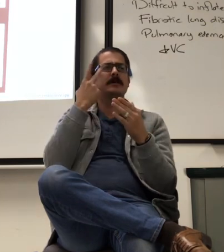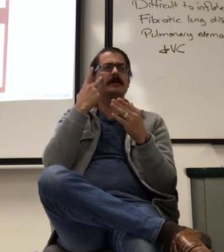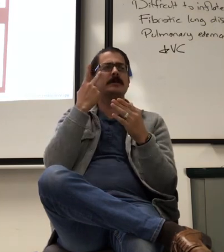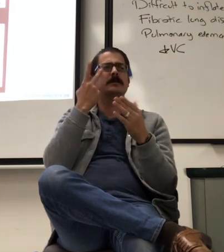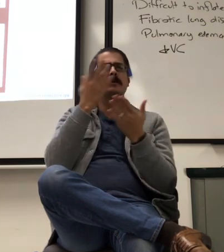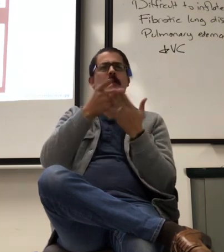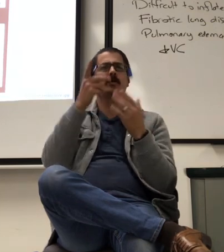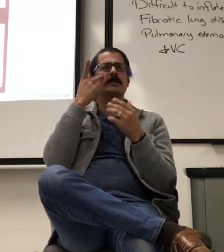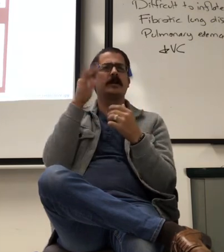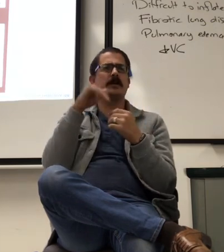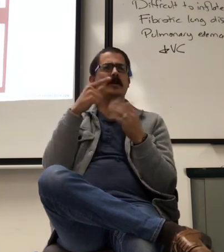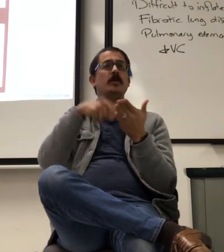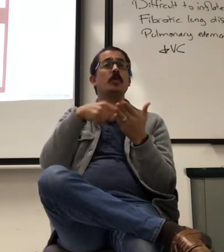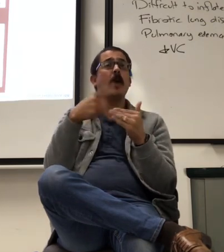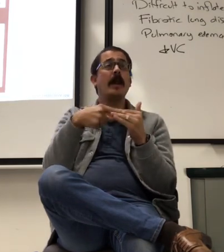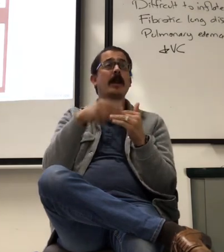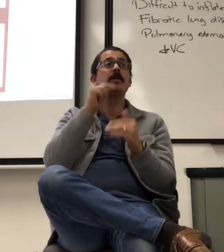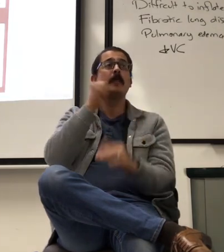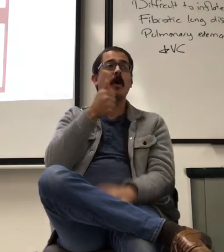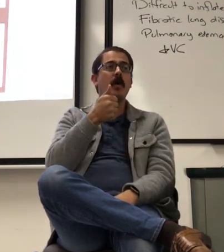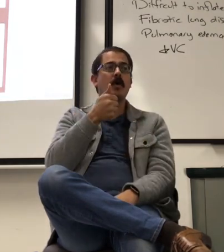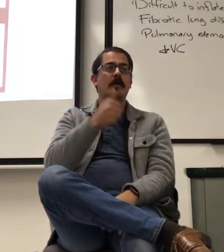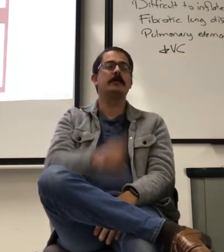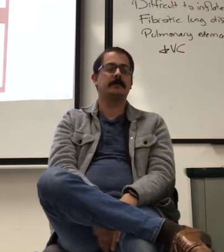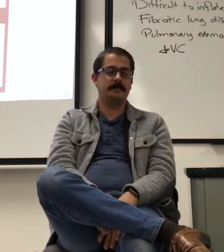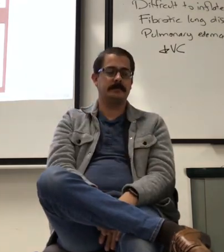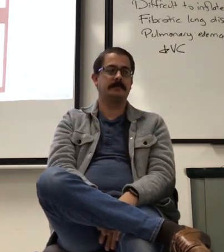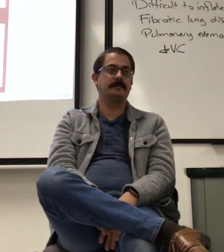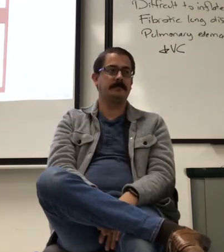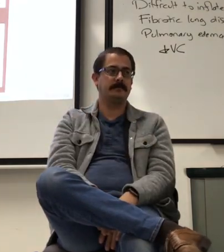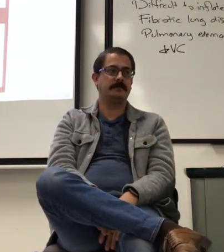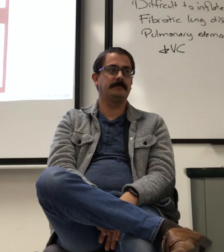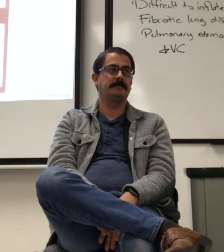due? Tomorrow. Okay, some of you have seen it. It's due tomorrow.